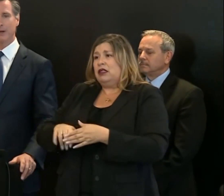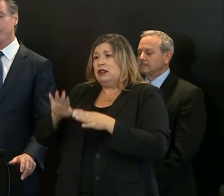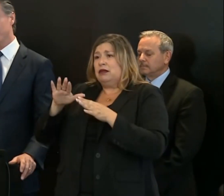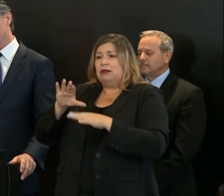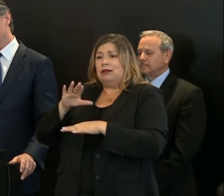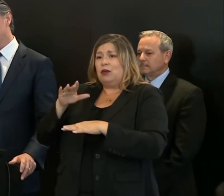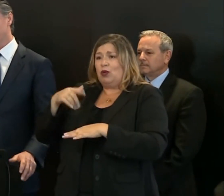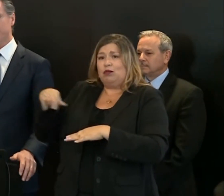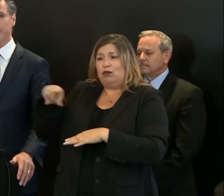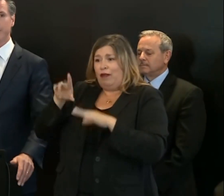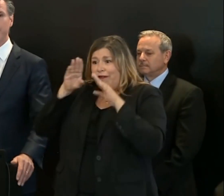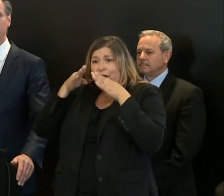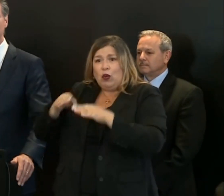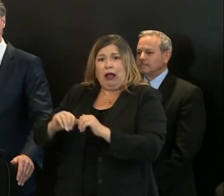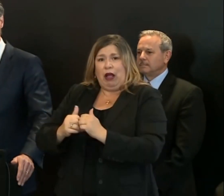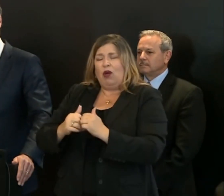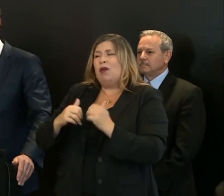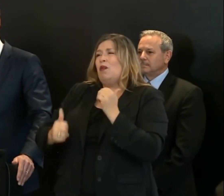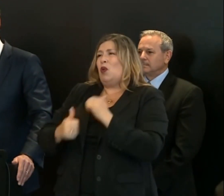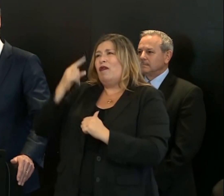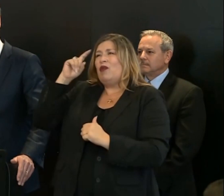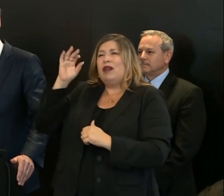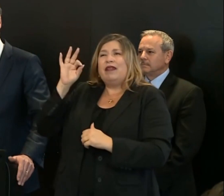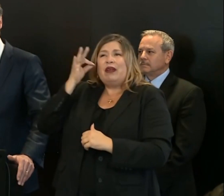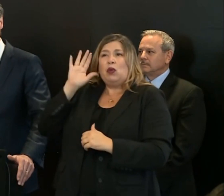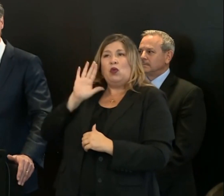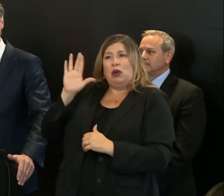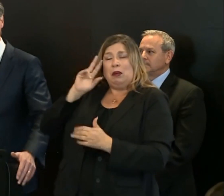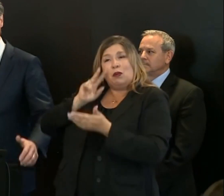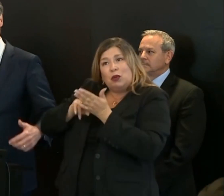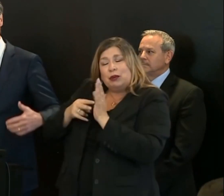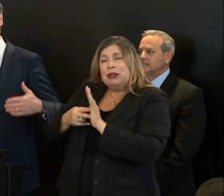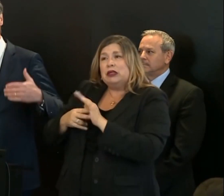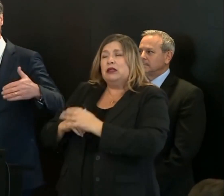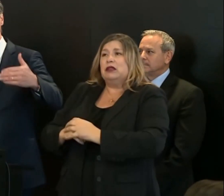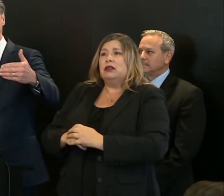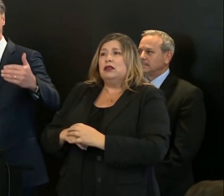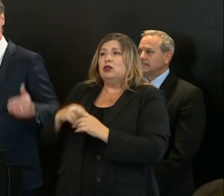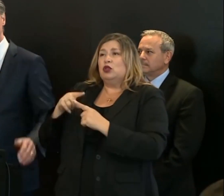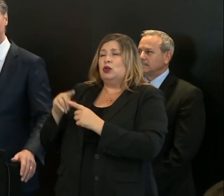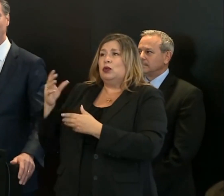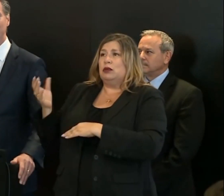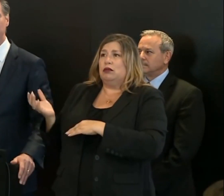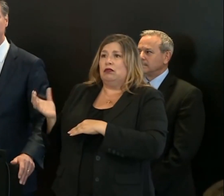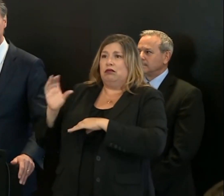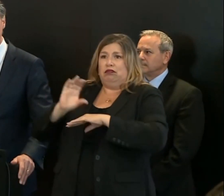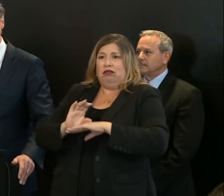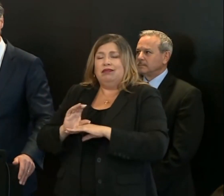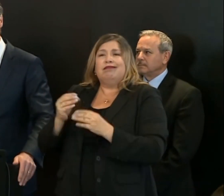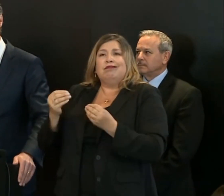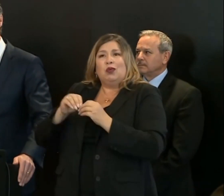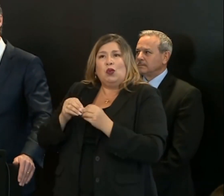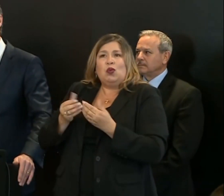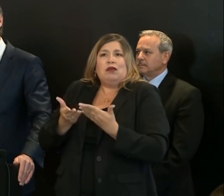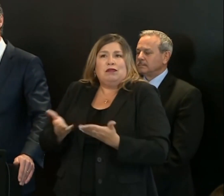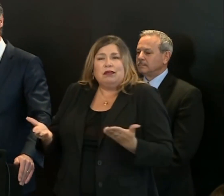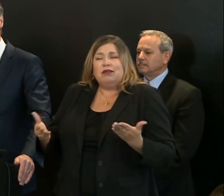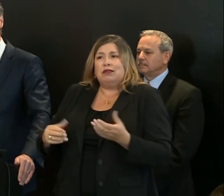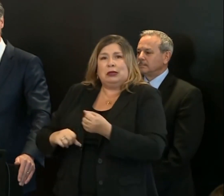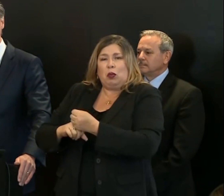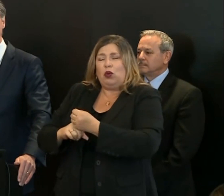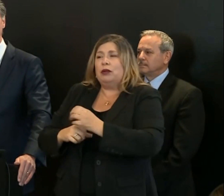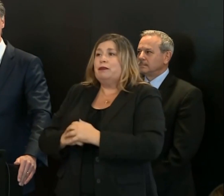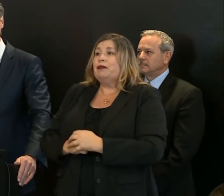focus, often just for federal purposes of receiving additional resources and